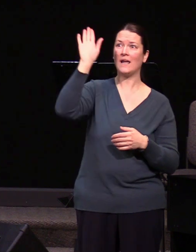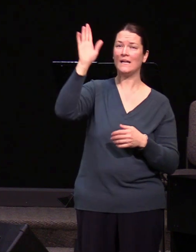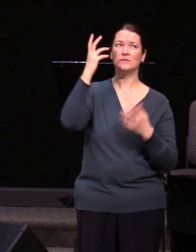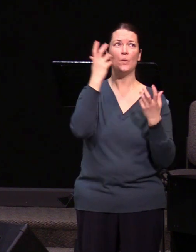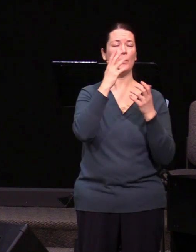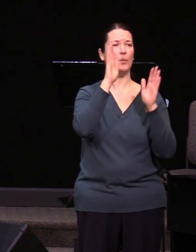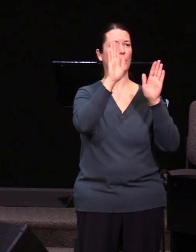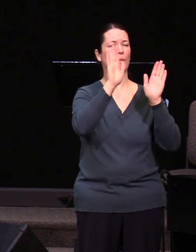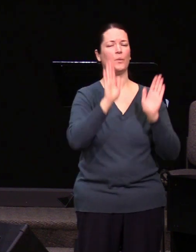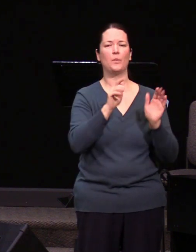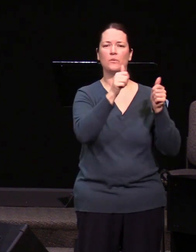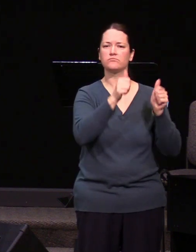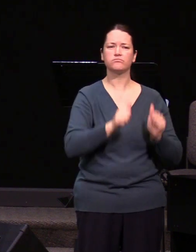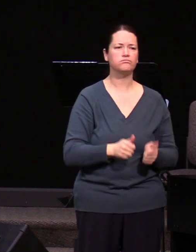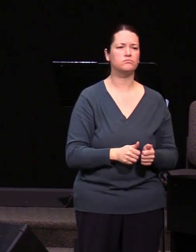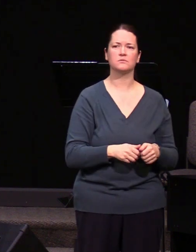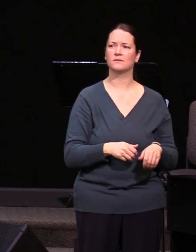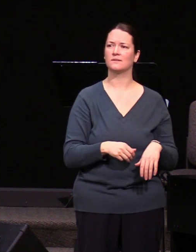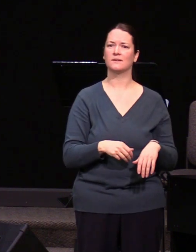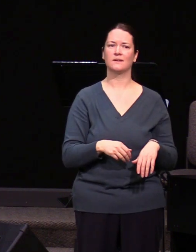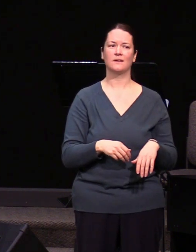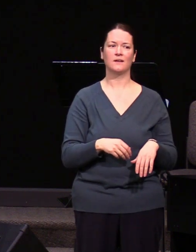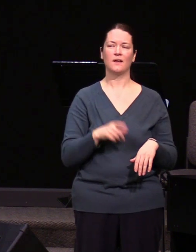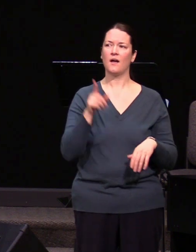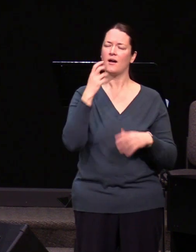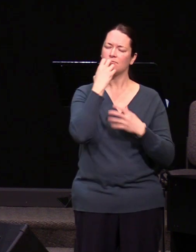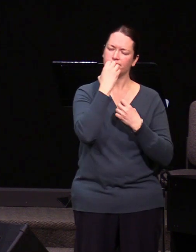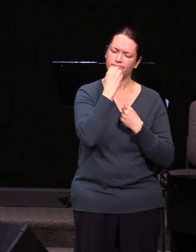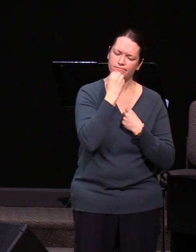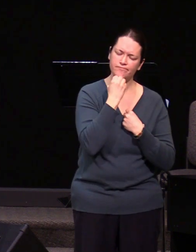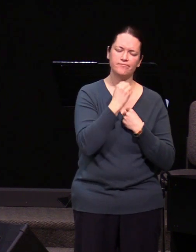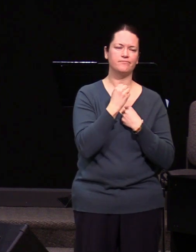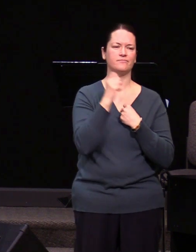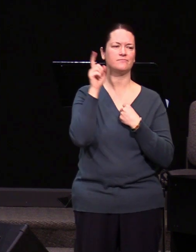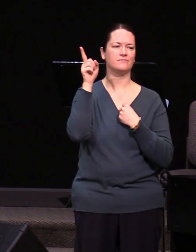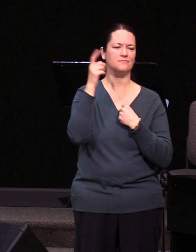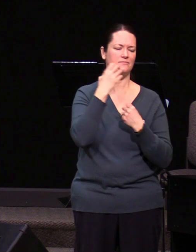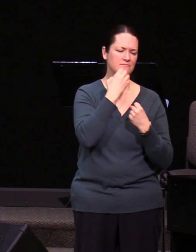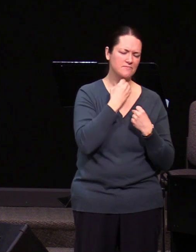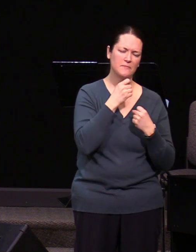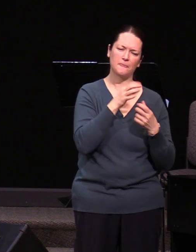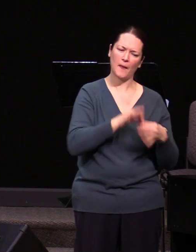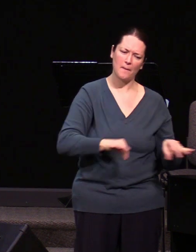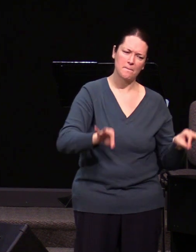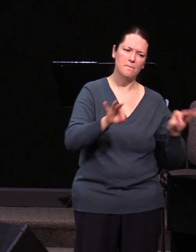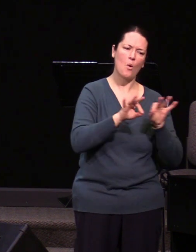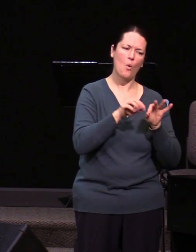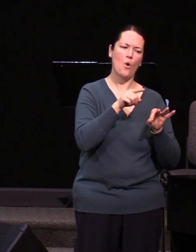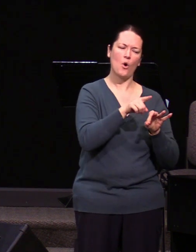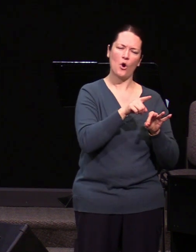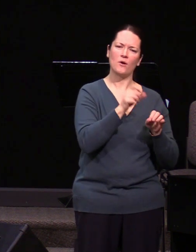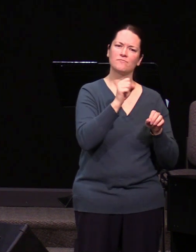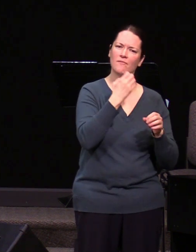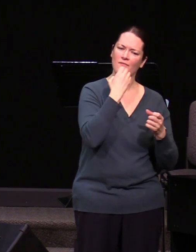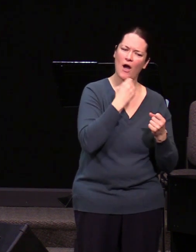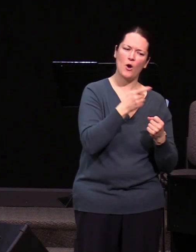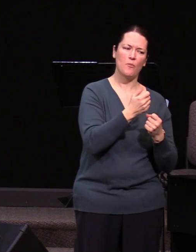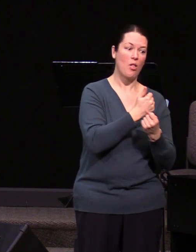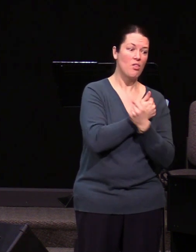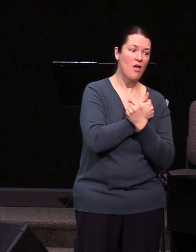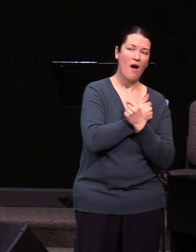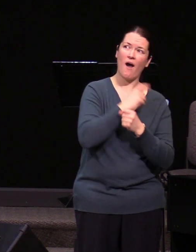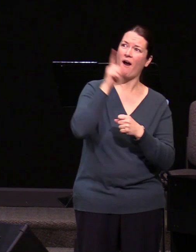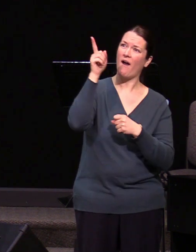masterpiece. You are a cherished treasure. You are important and you are valuable. You are loved by